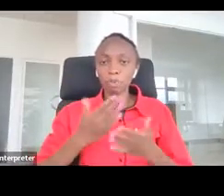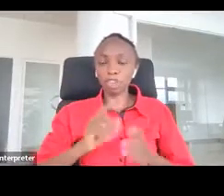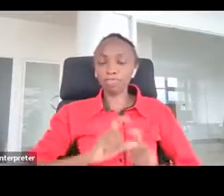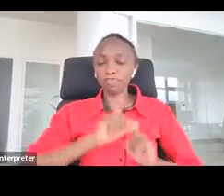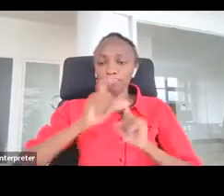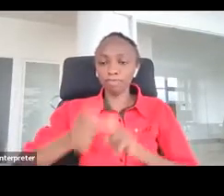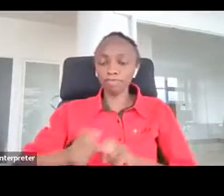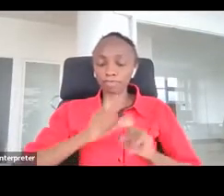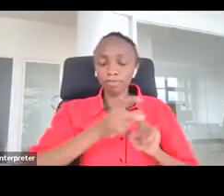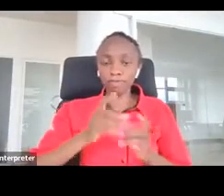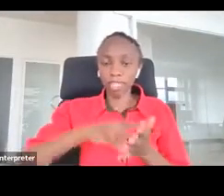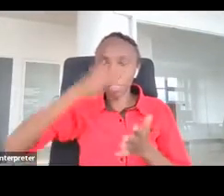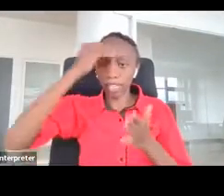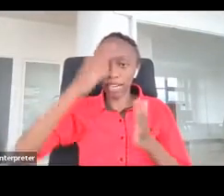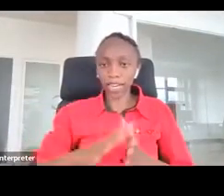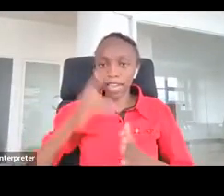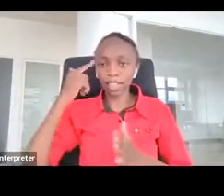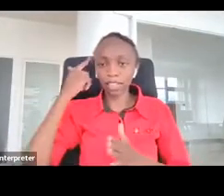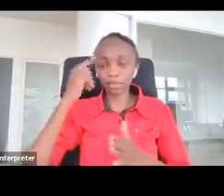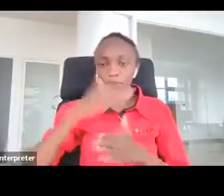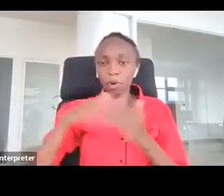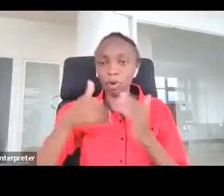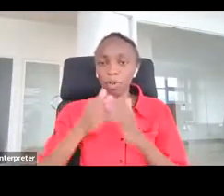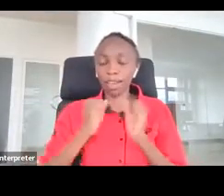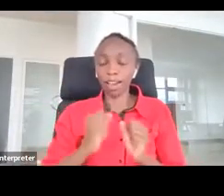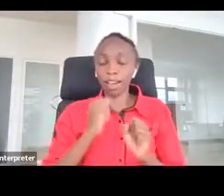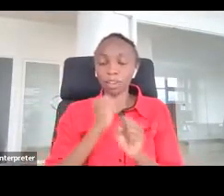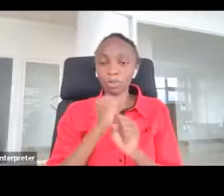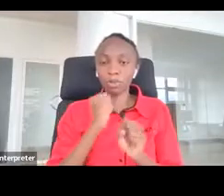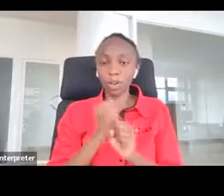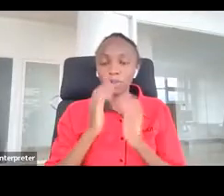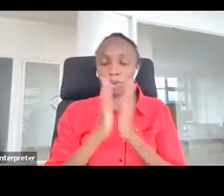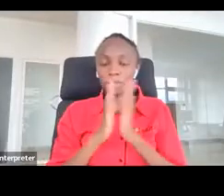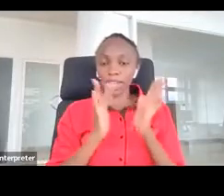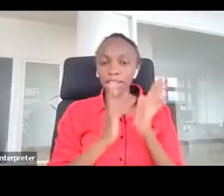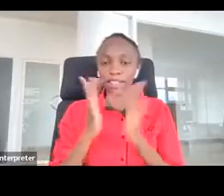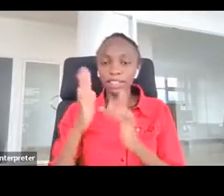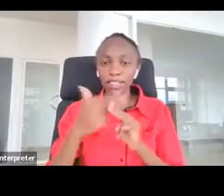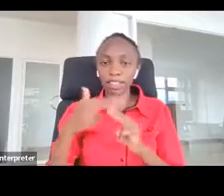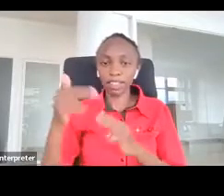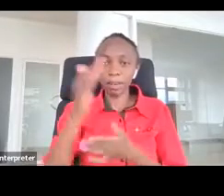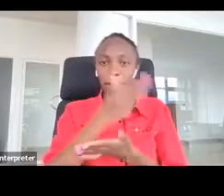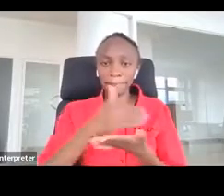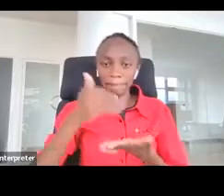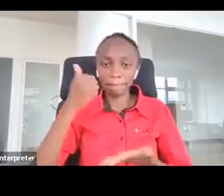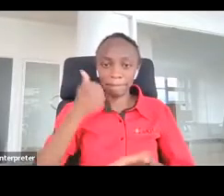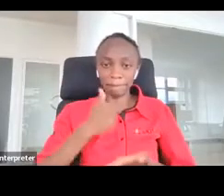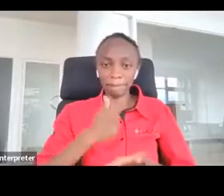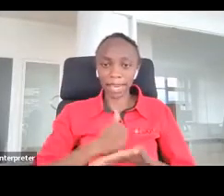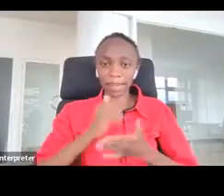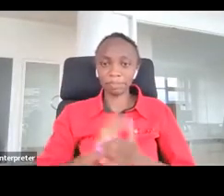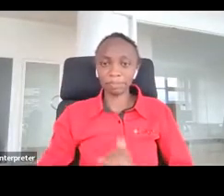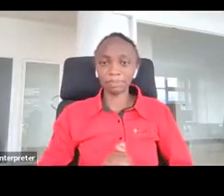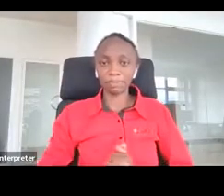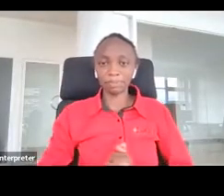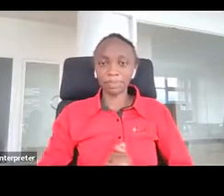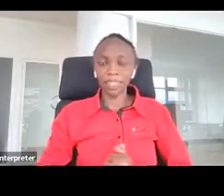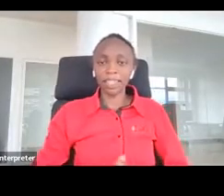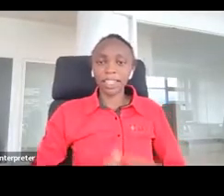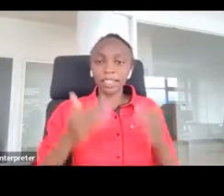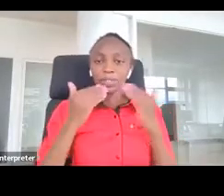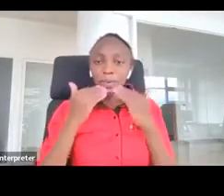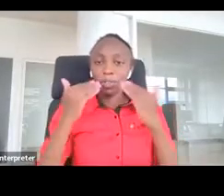them for their hard work. I ask all this in Jesus' name. Amen. So thank you very much